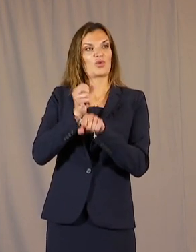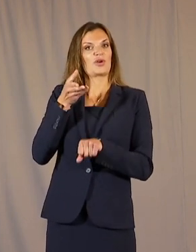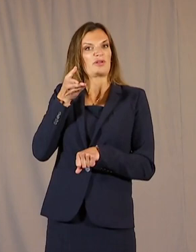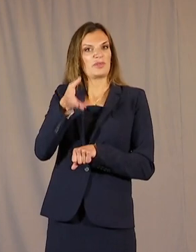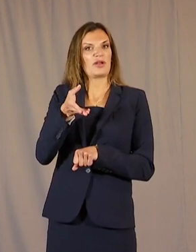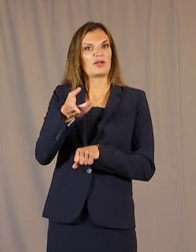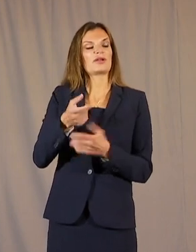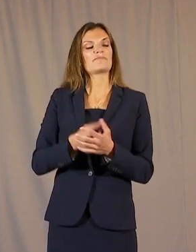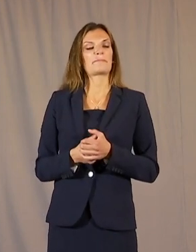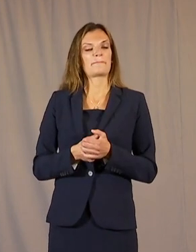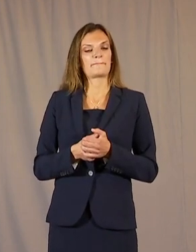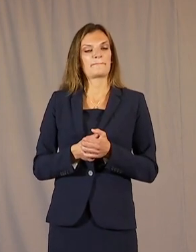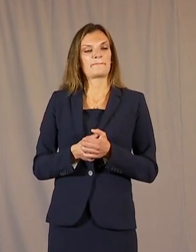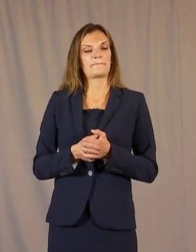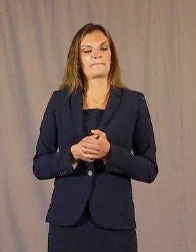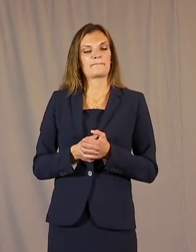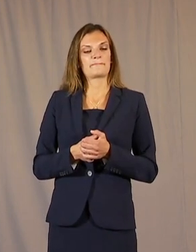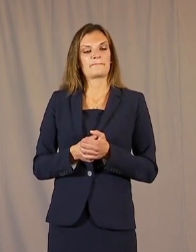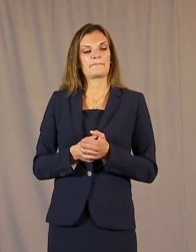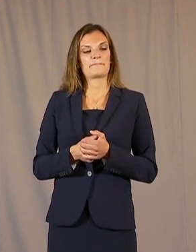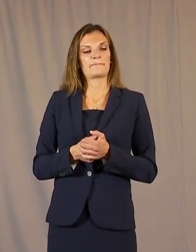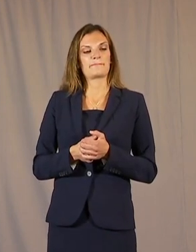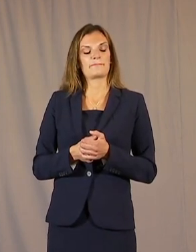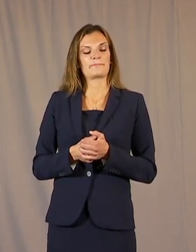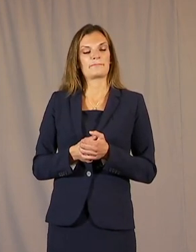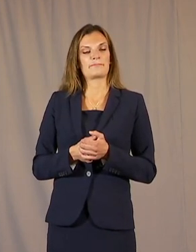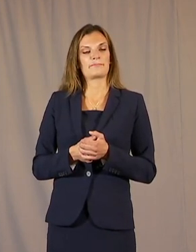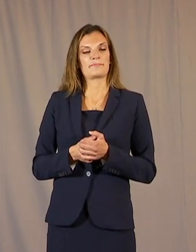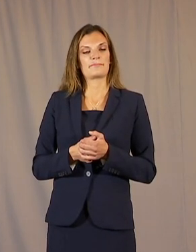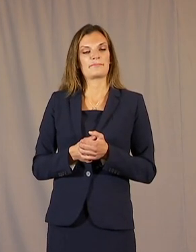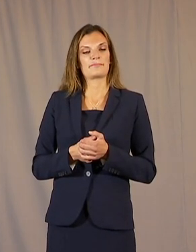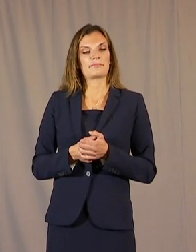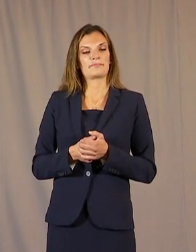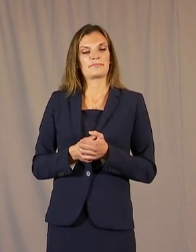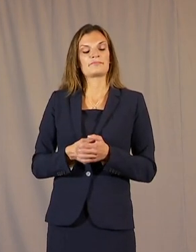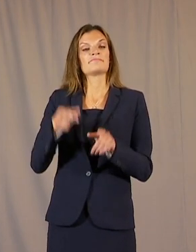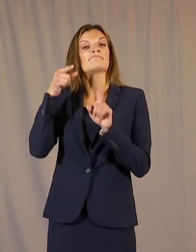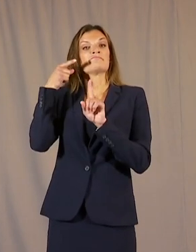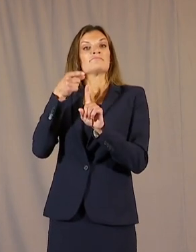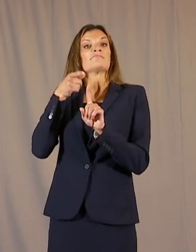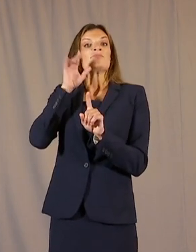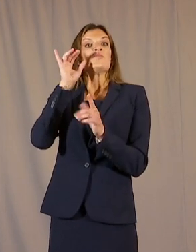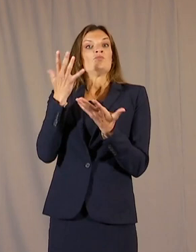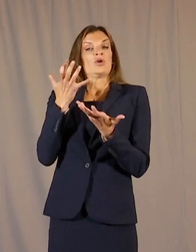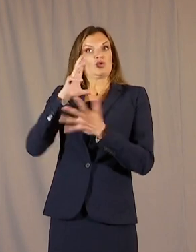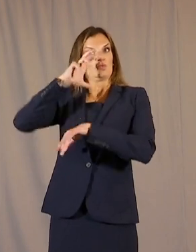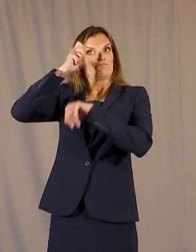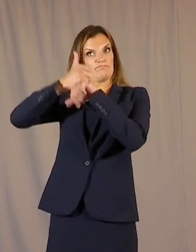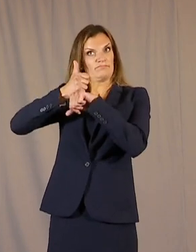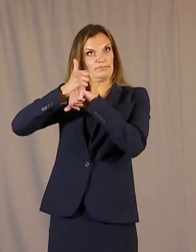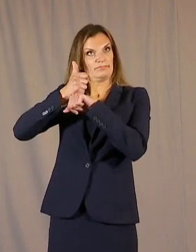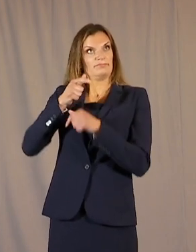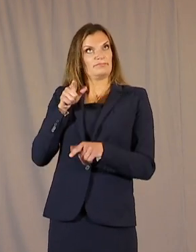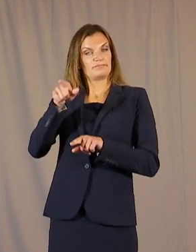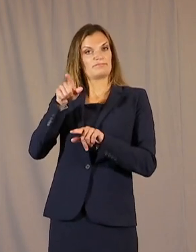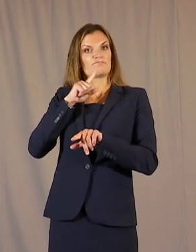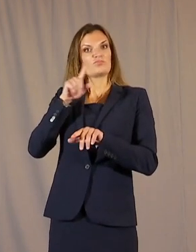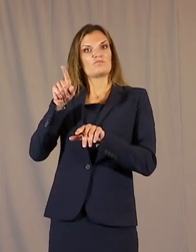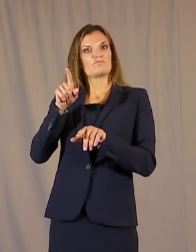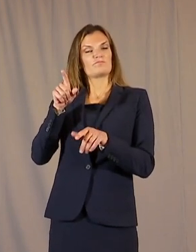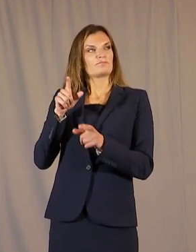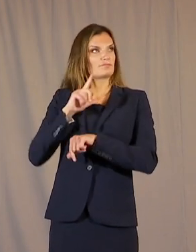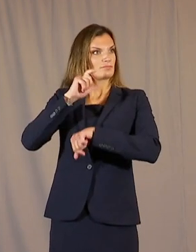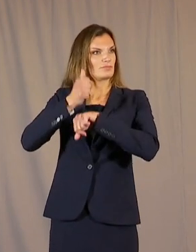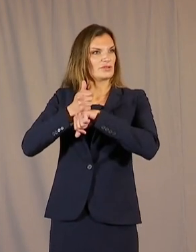to career multi-generational institutions that is data-informed and driven by DPN's mission and